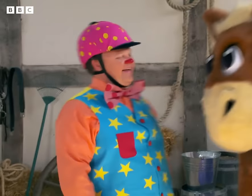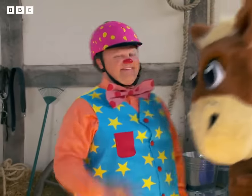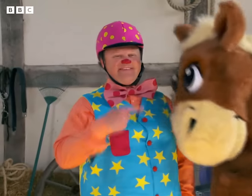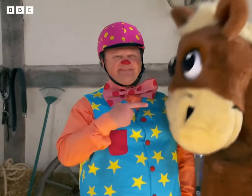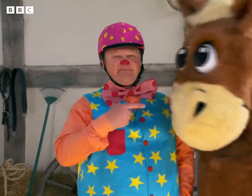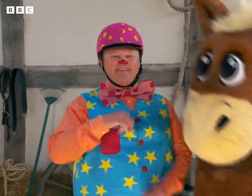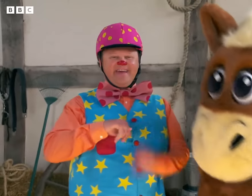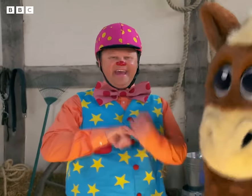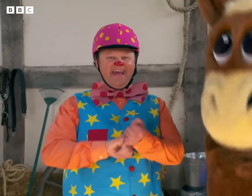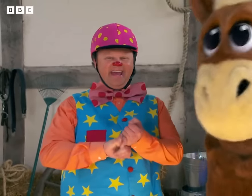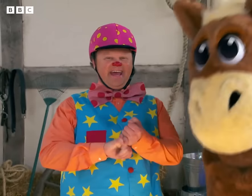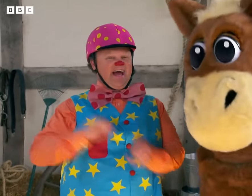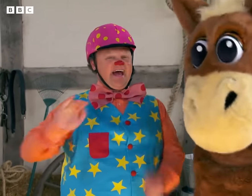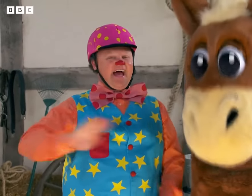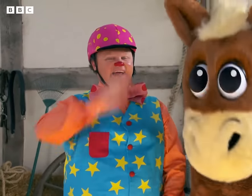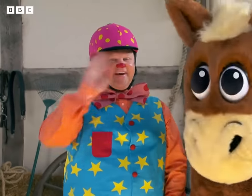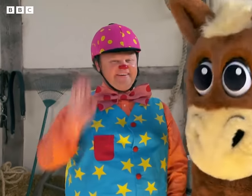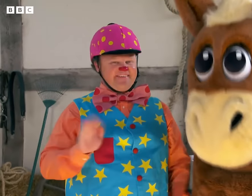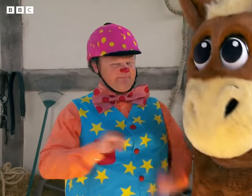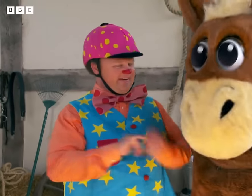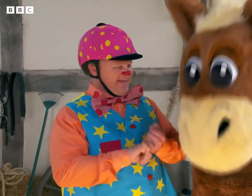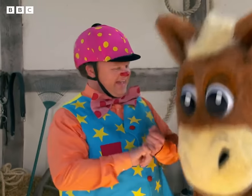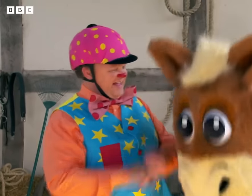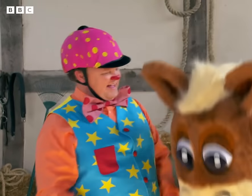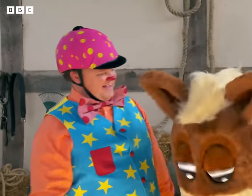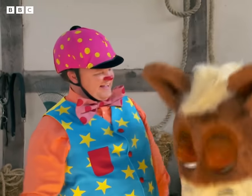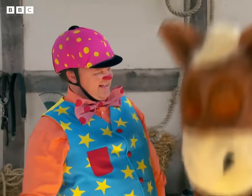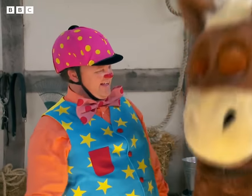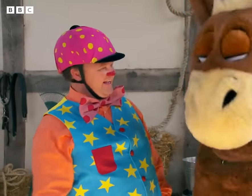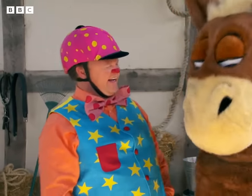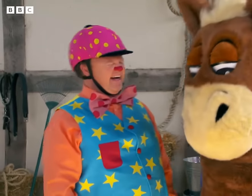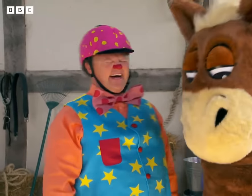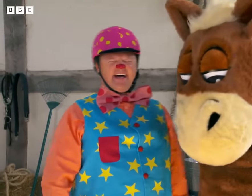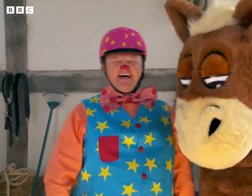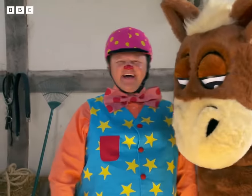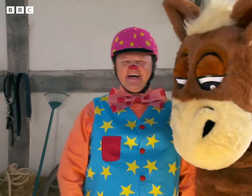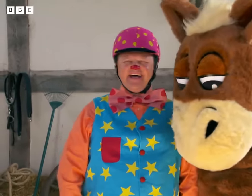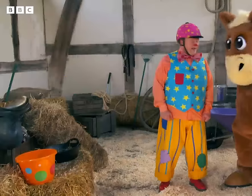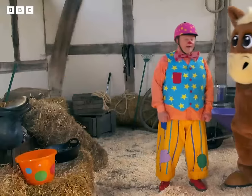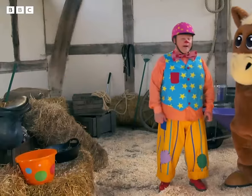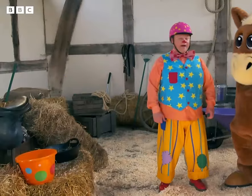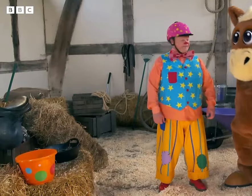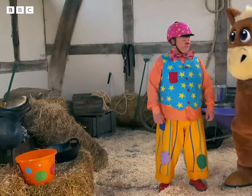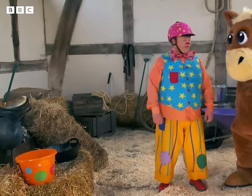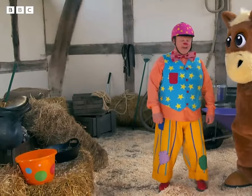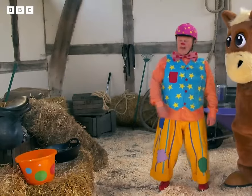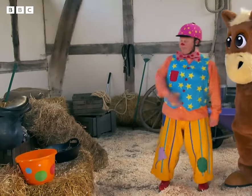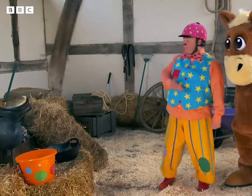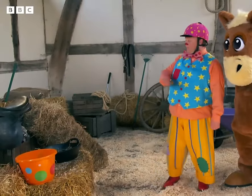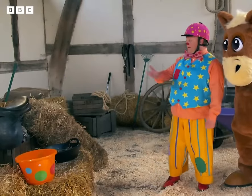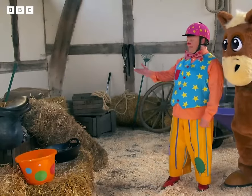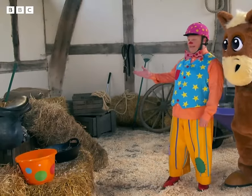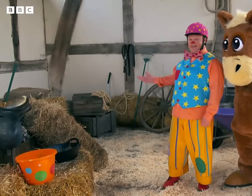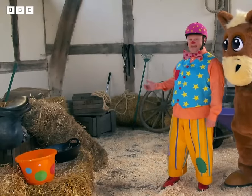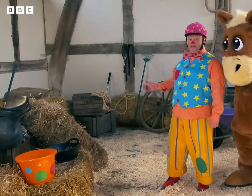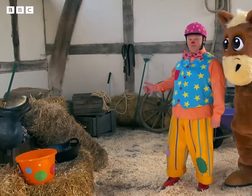It's Spotty. Hello, Spotty. Hello, Spotty. Spotty, what do you think of